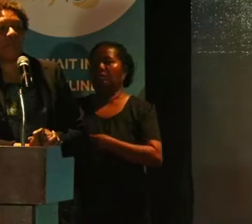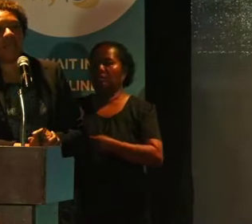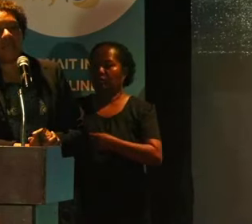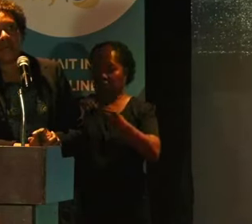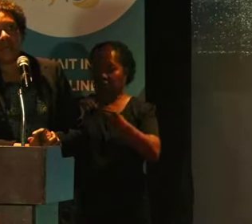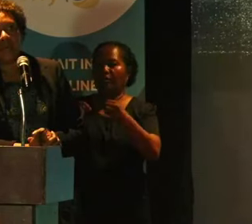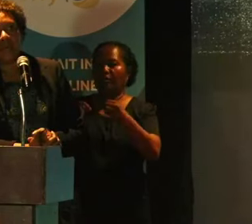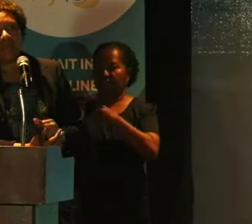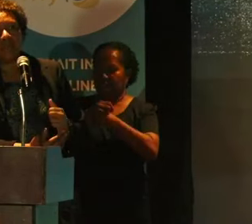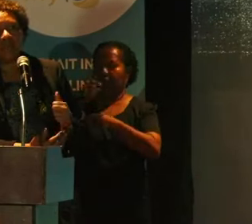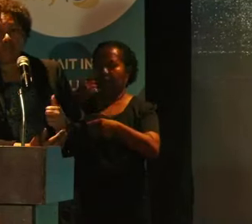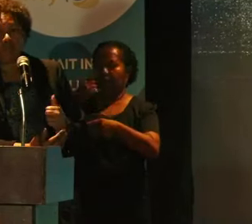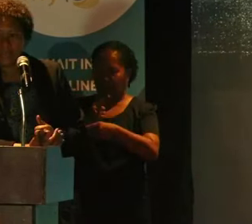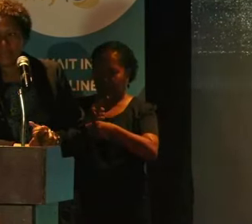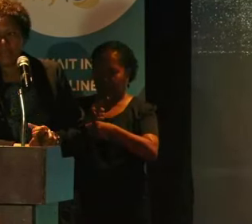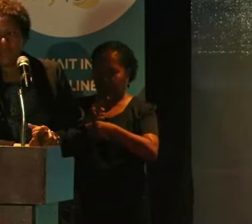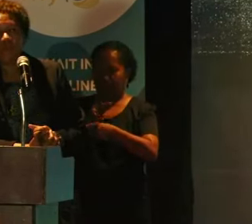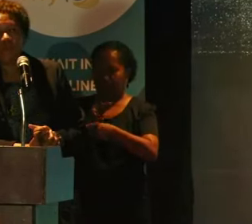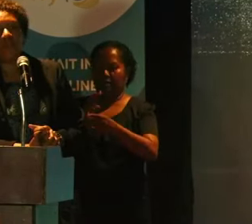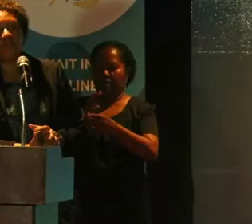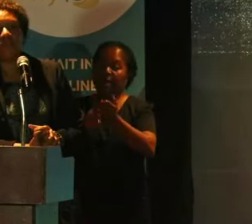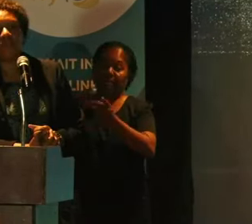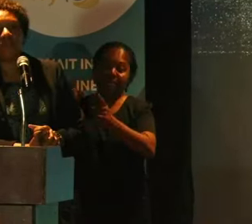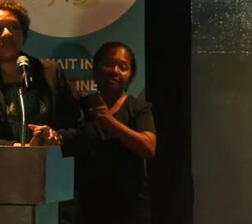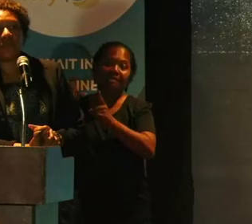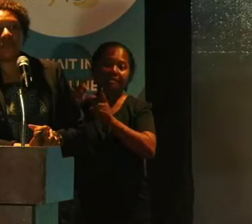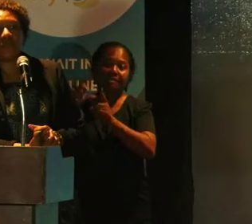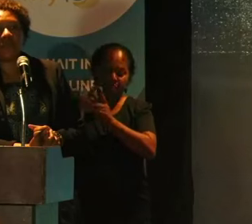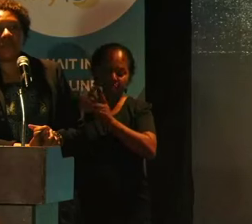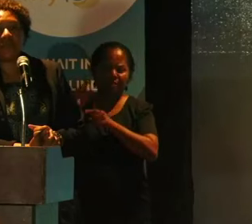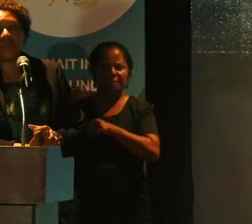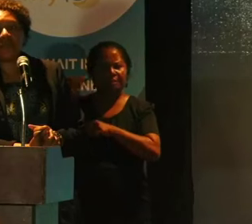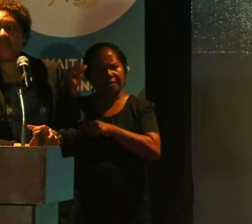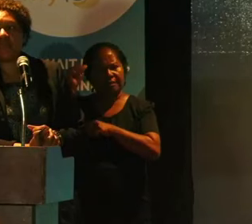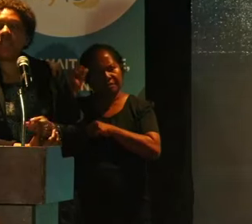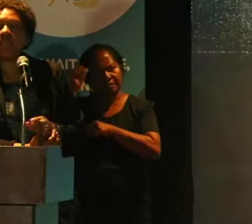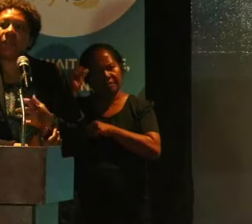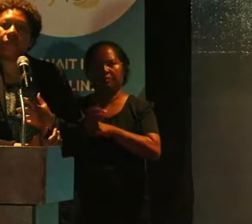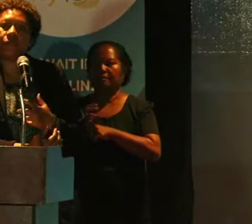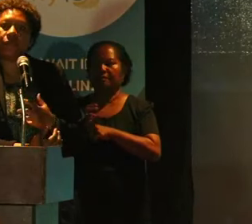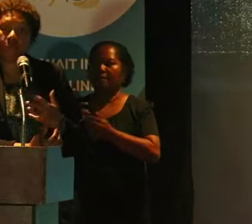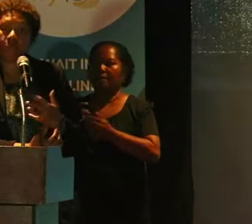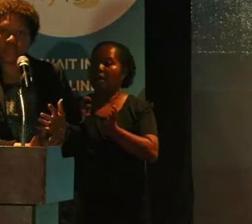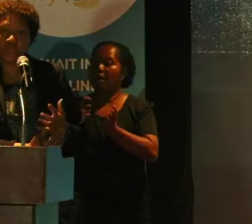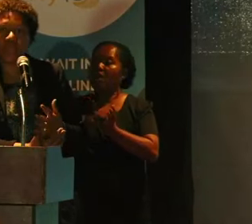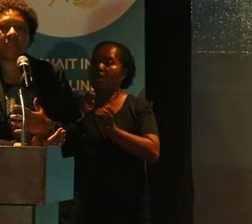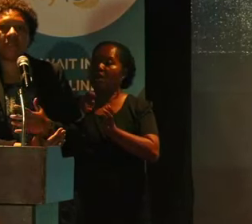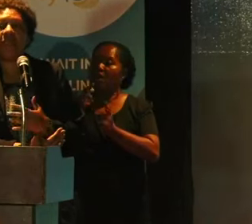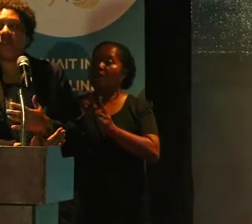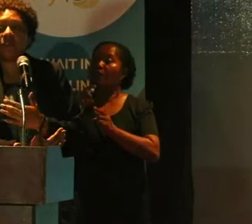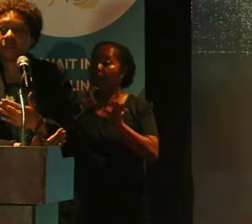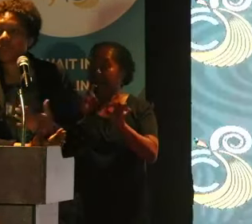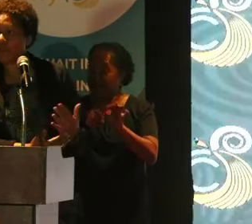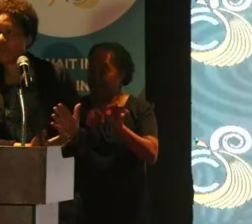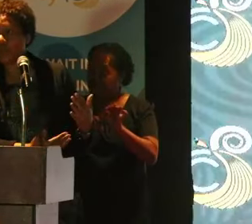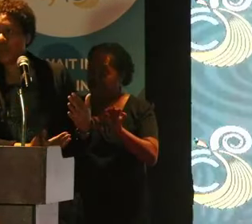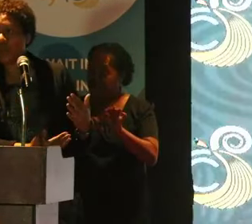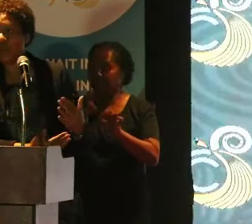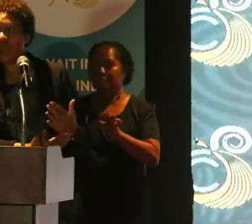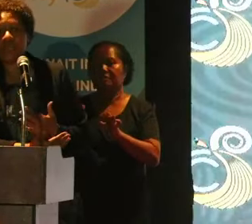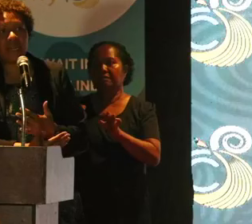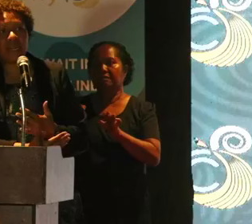staff. For NCD, you will also know that there's a requirement that you have to, for property owners, you have to settle